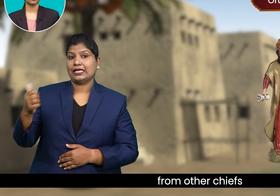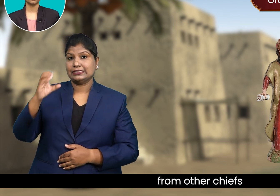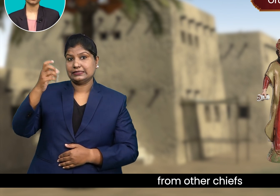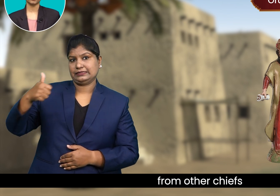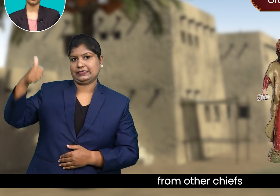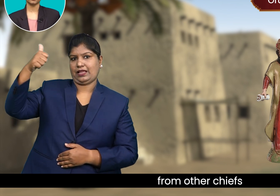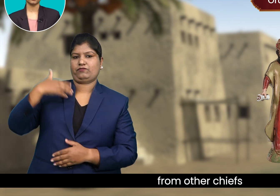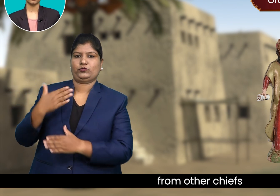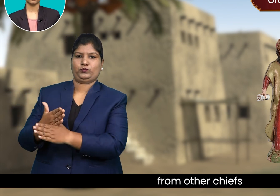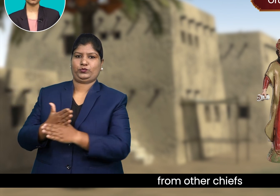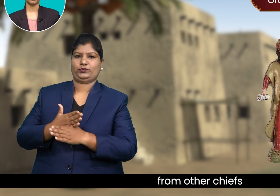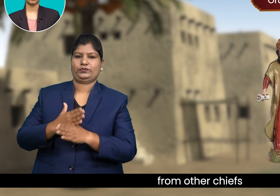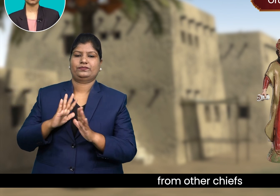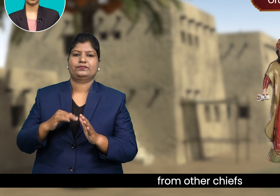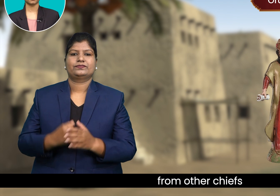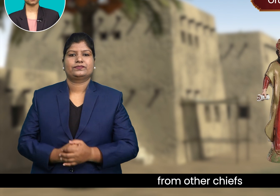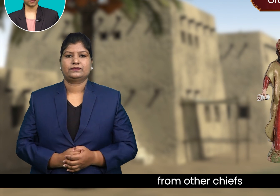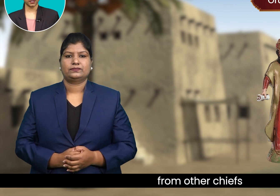chiefs.